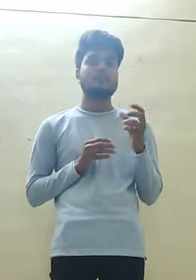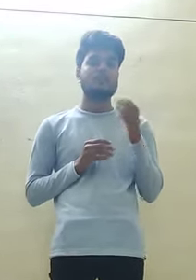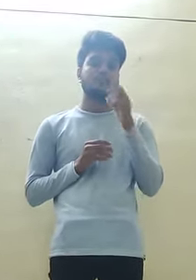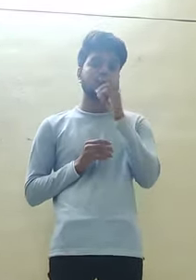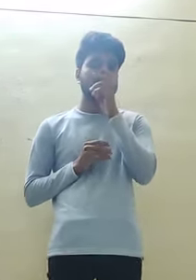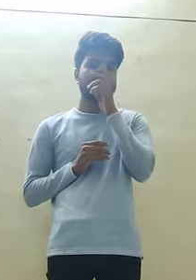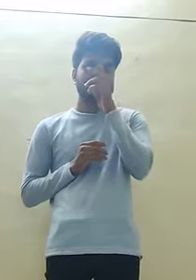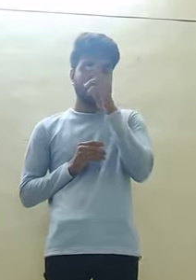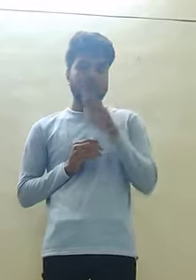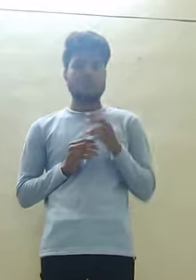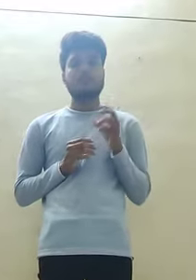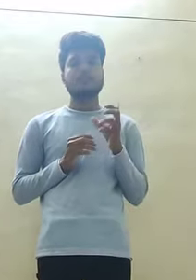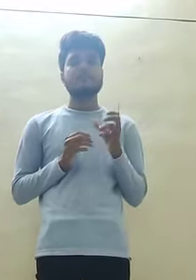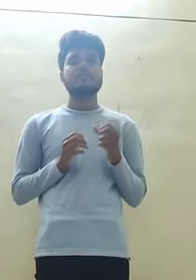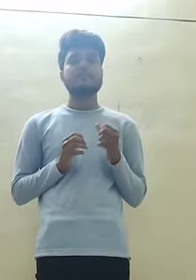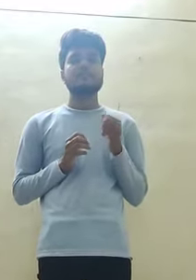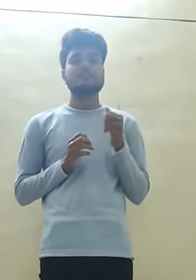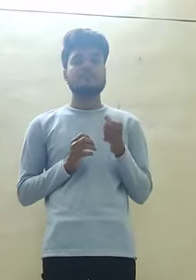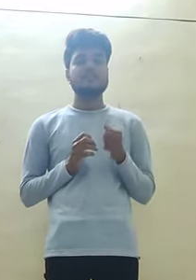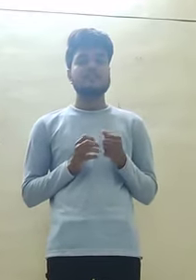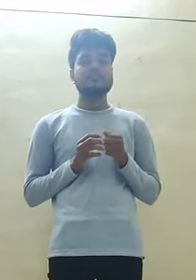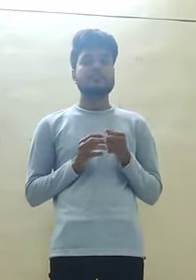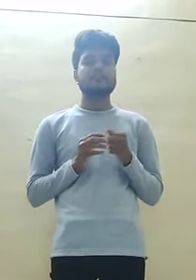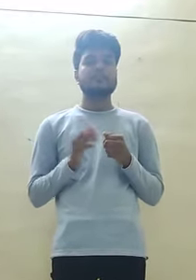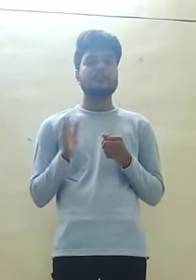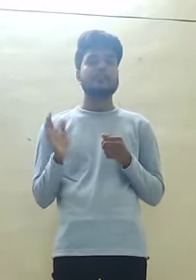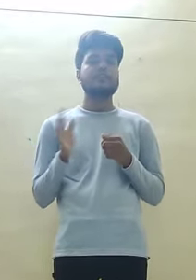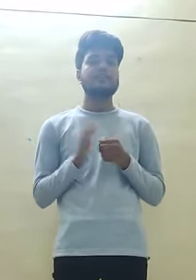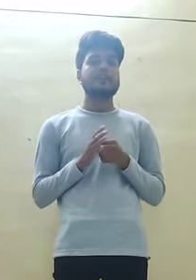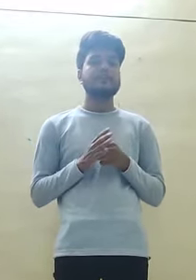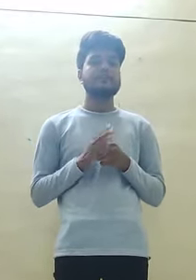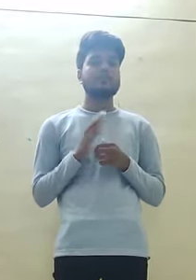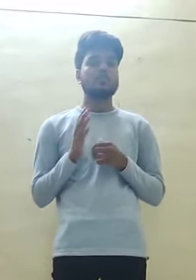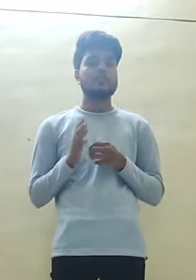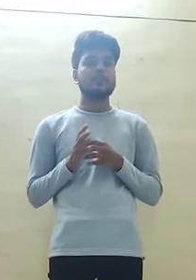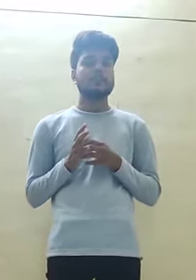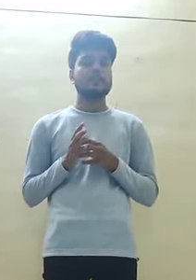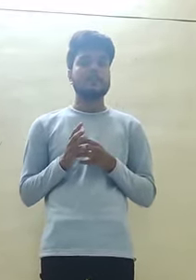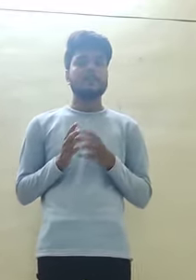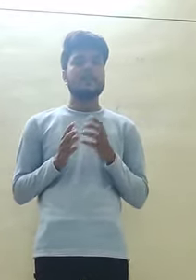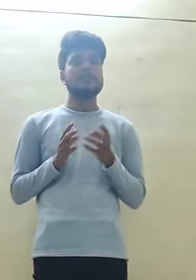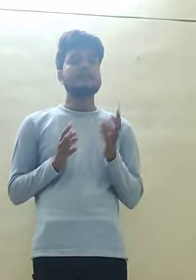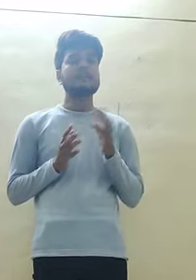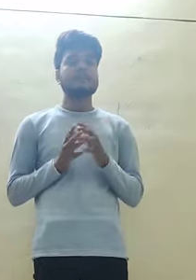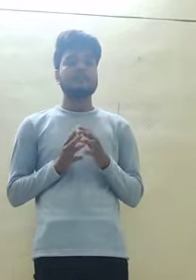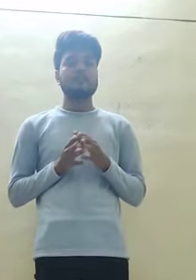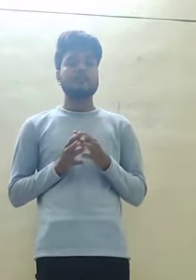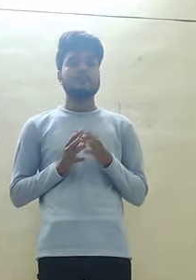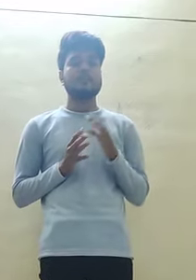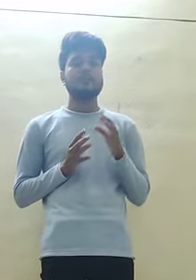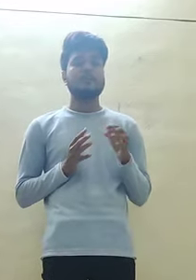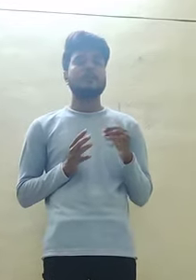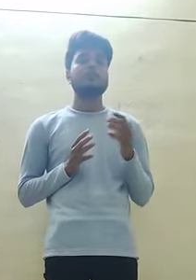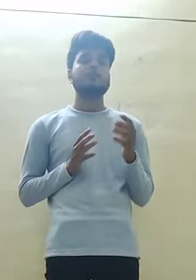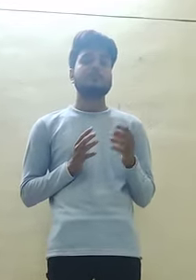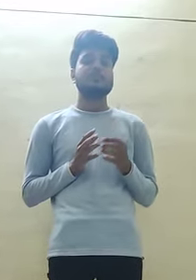more statement. When there is a single statement, curly brackets are not mandatory, and the return type of the anonymous